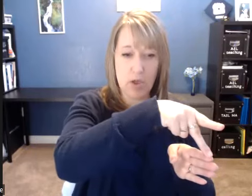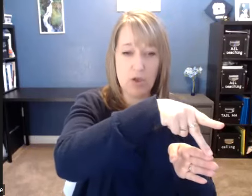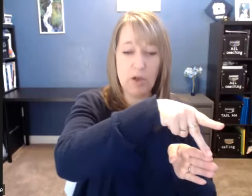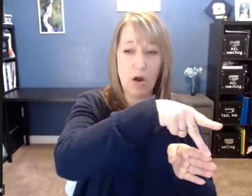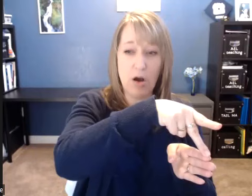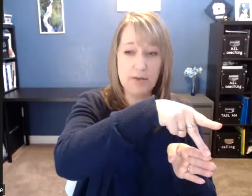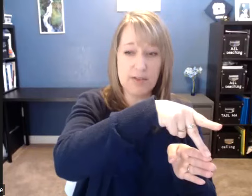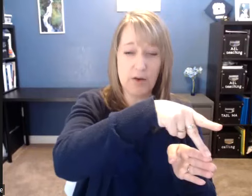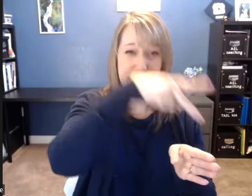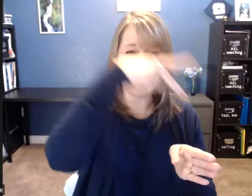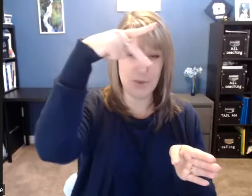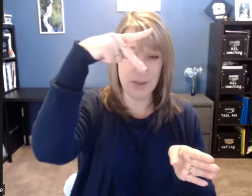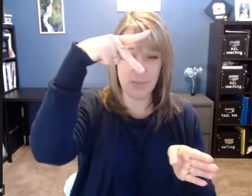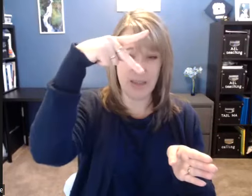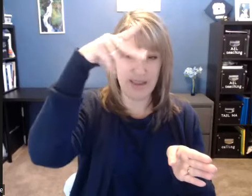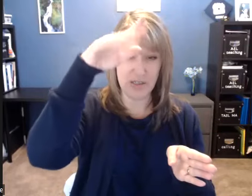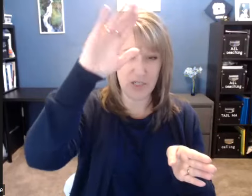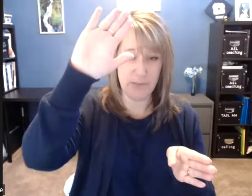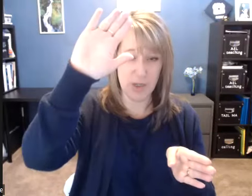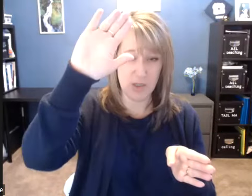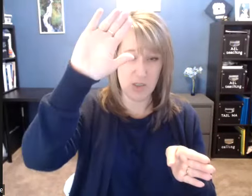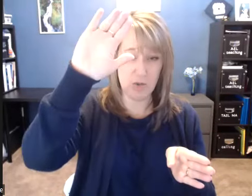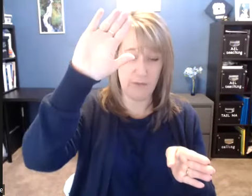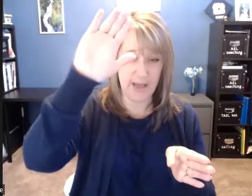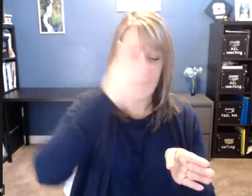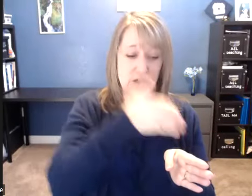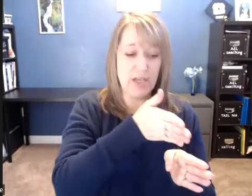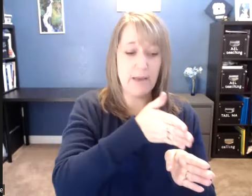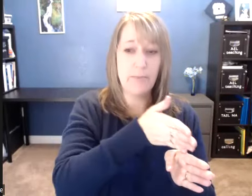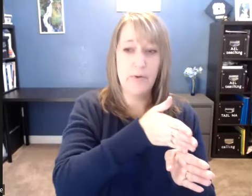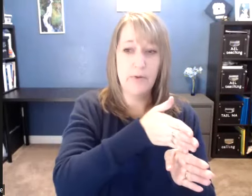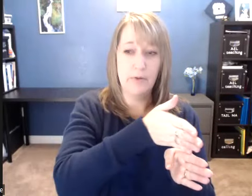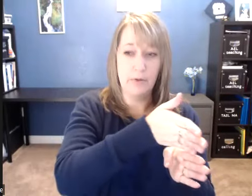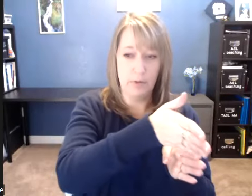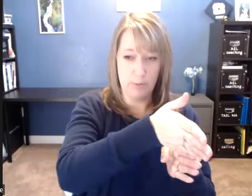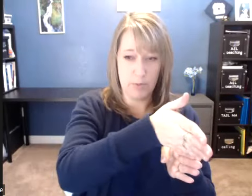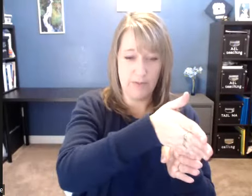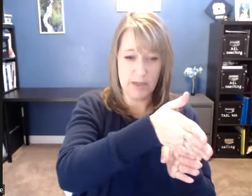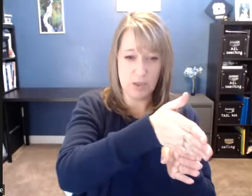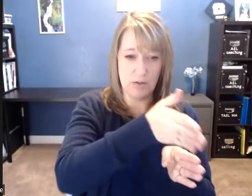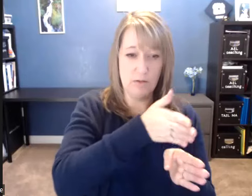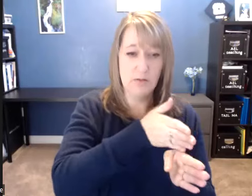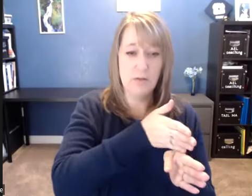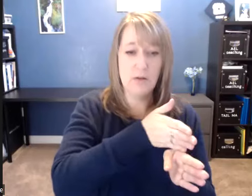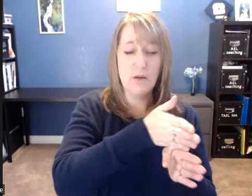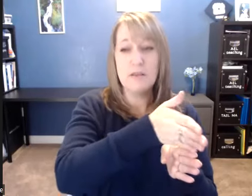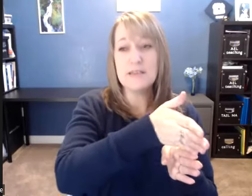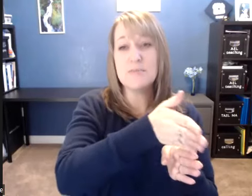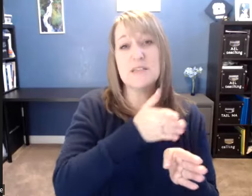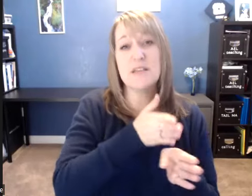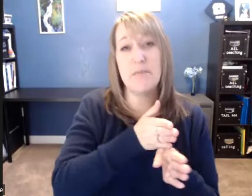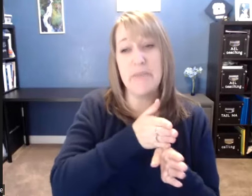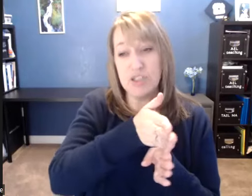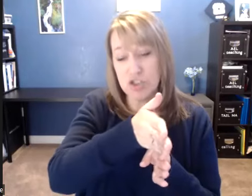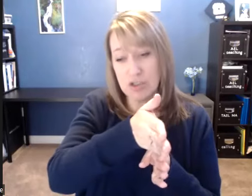You can also, instead of doing the P hand shape, do a flat hand shape. Professional. This means a major